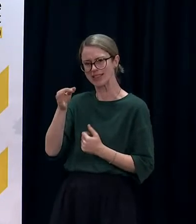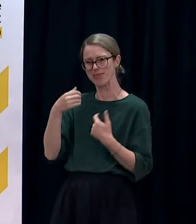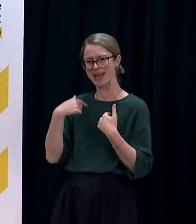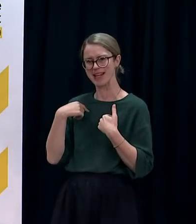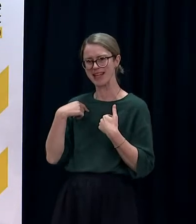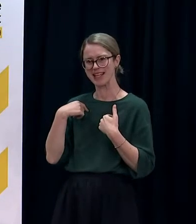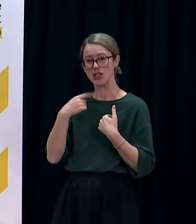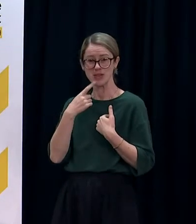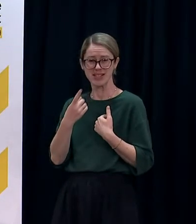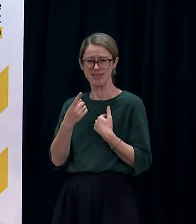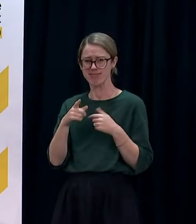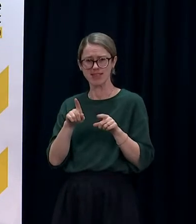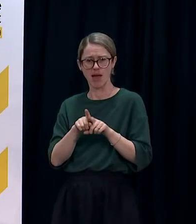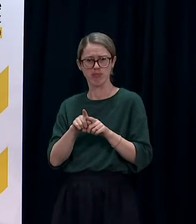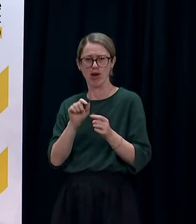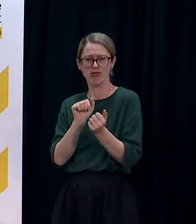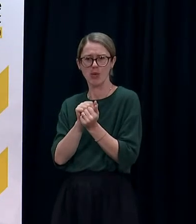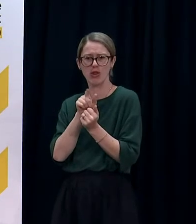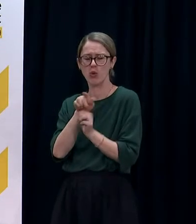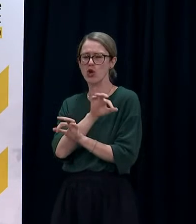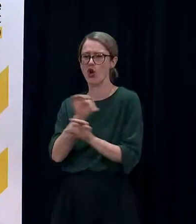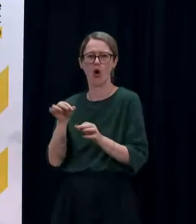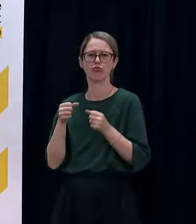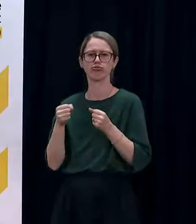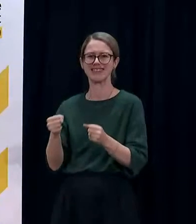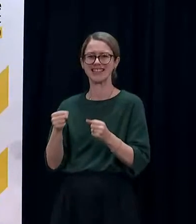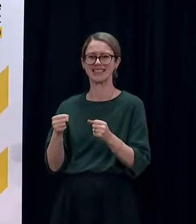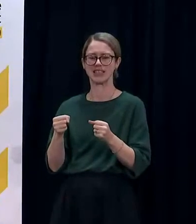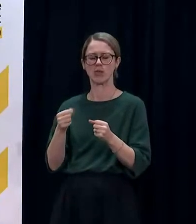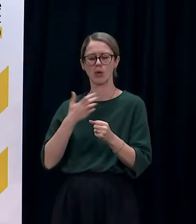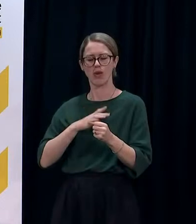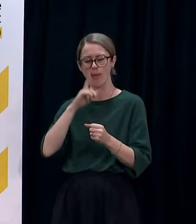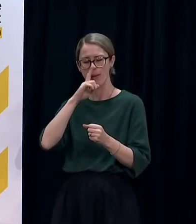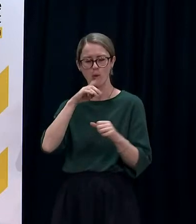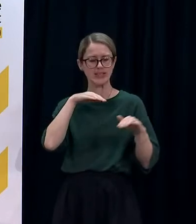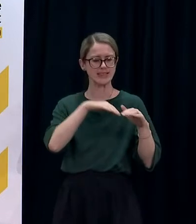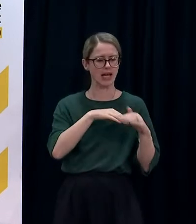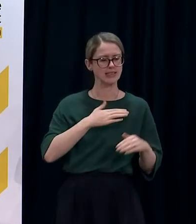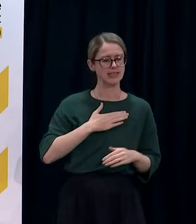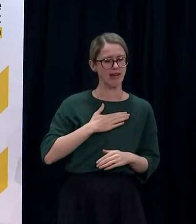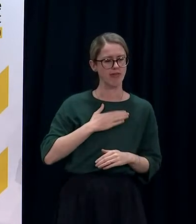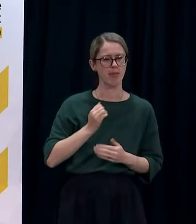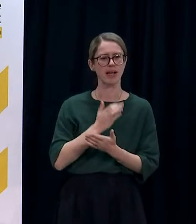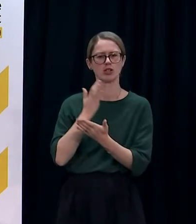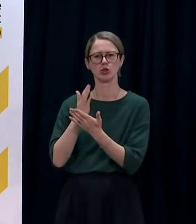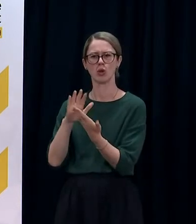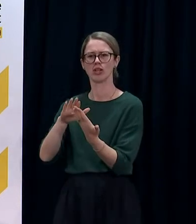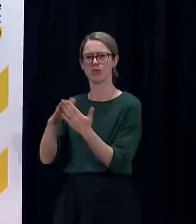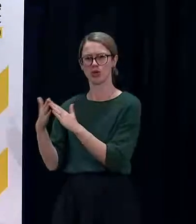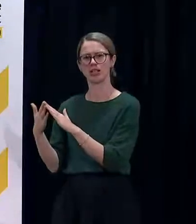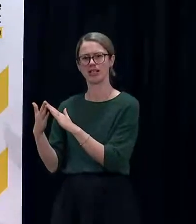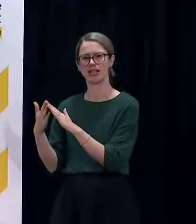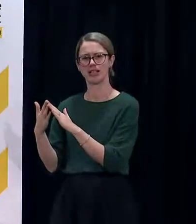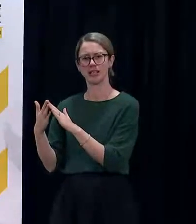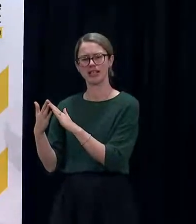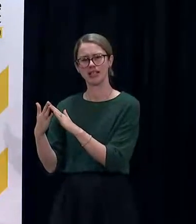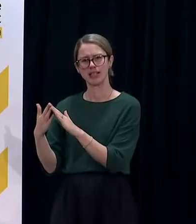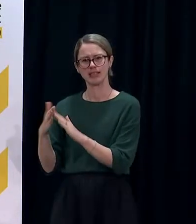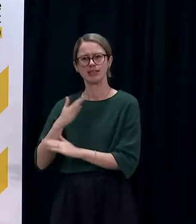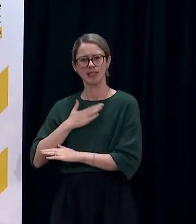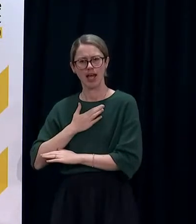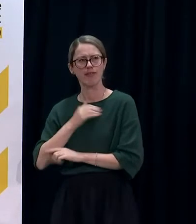not a prison. This is a place where we're keeping both the people inside safe, but also making sure that the wider community knows